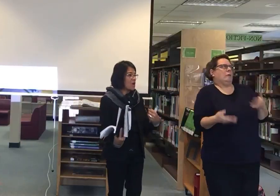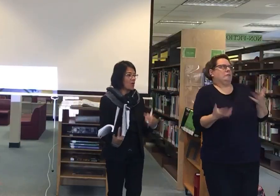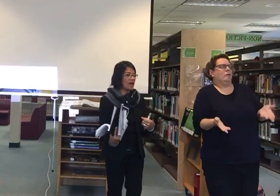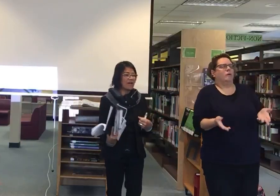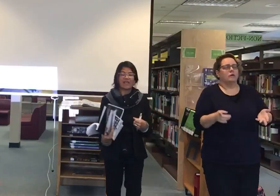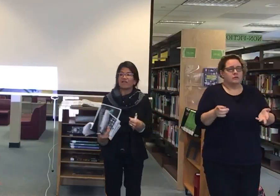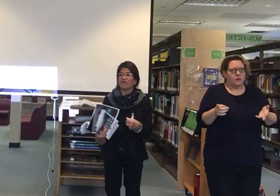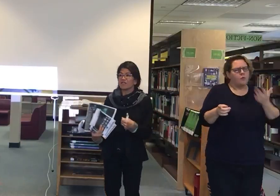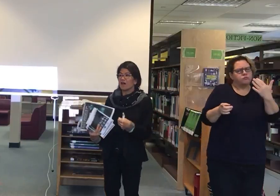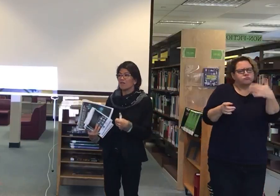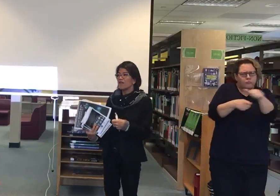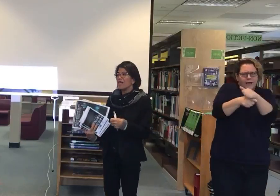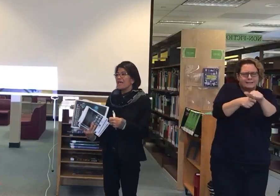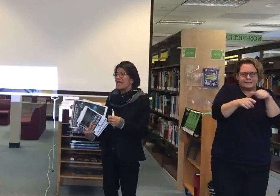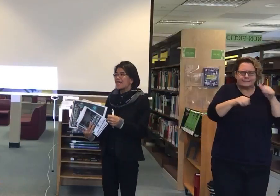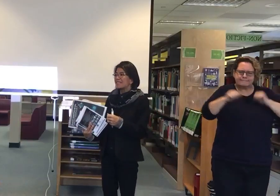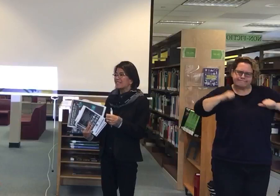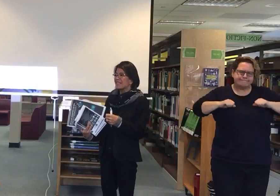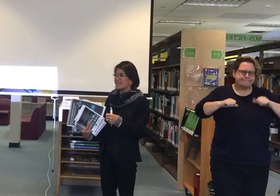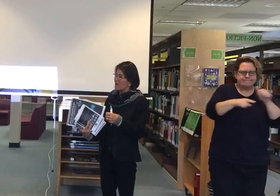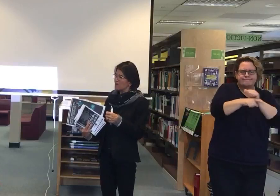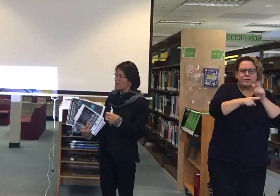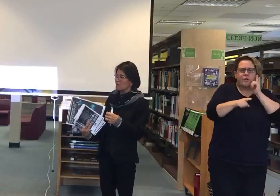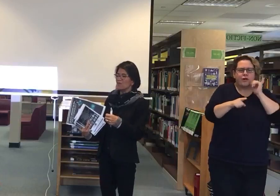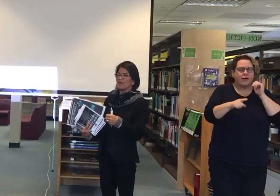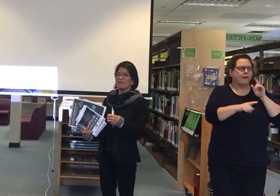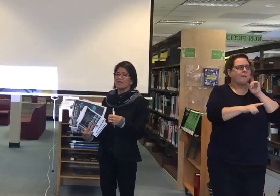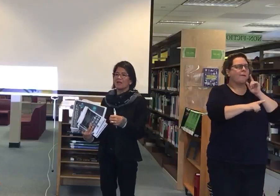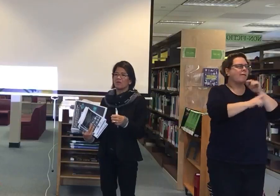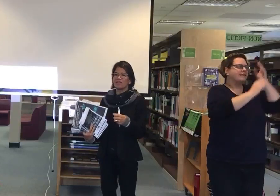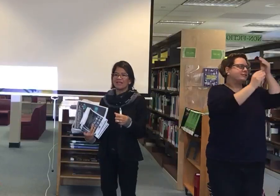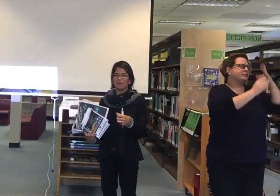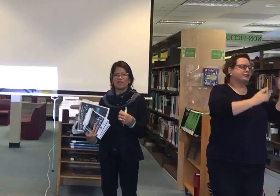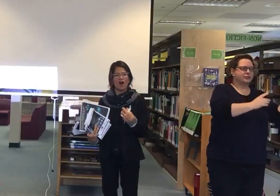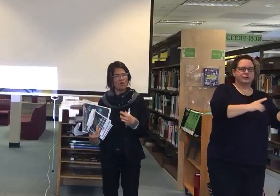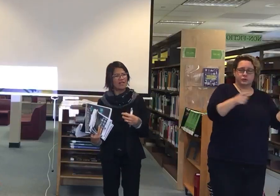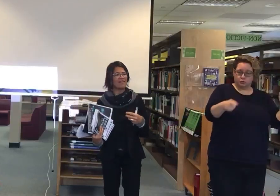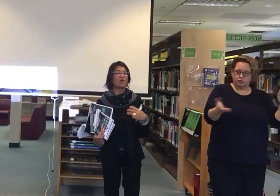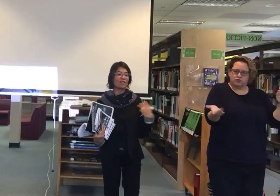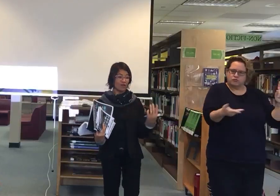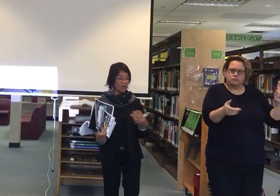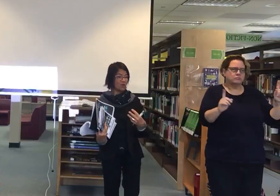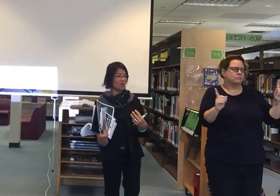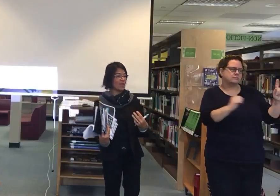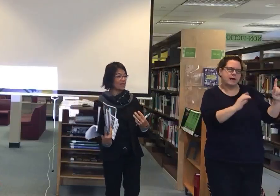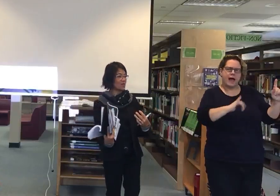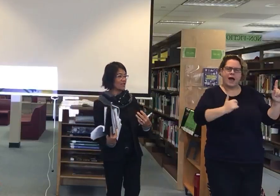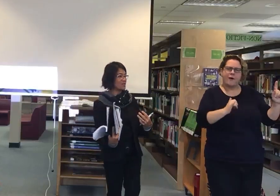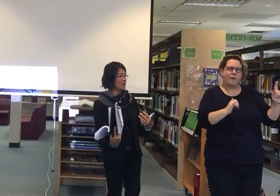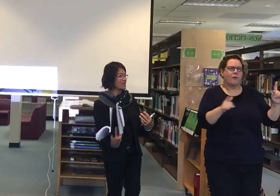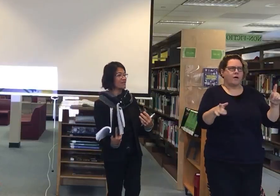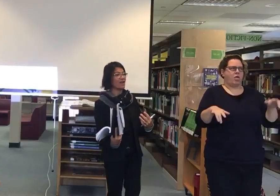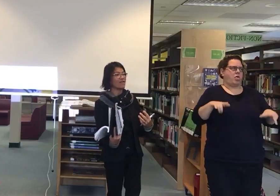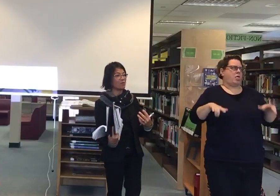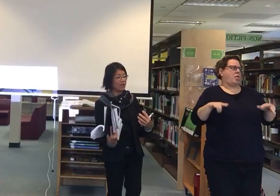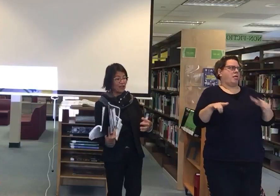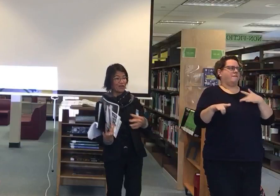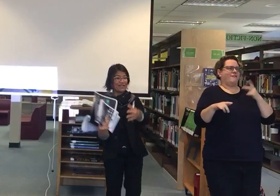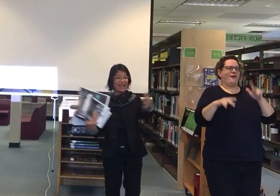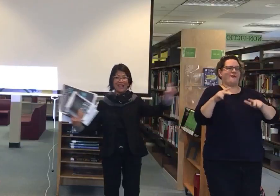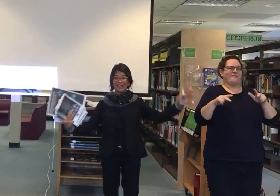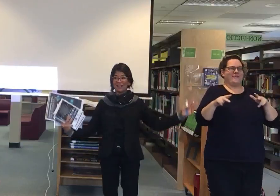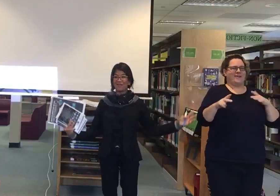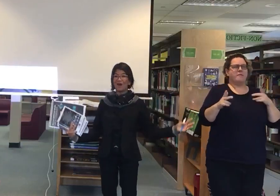accommodate or advocate for yourself. And that was new for them, and it was awkward, and of course, also doing that sort of experience in front of